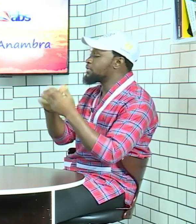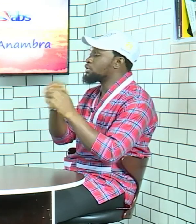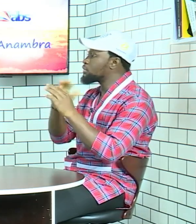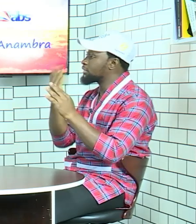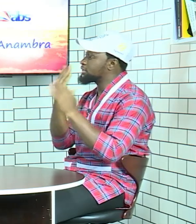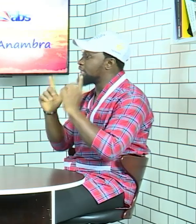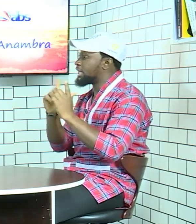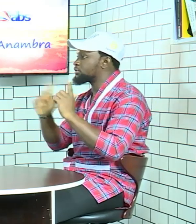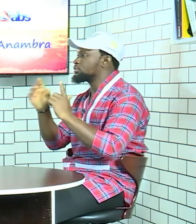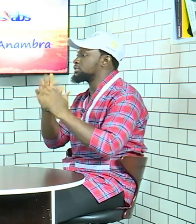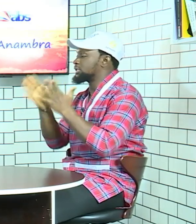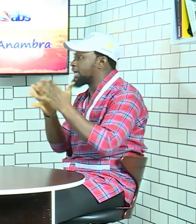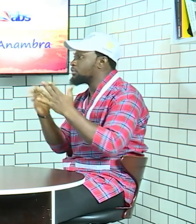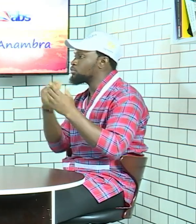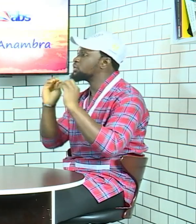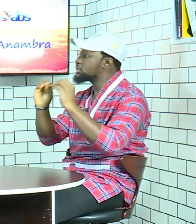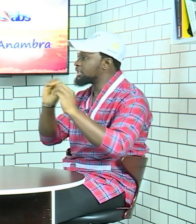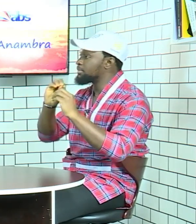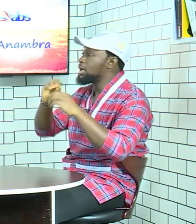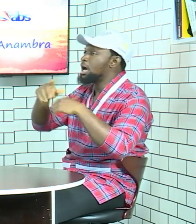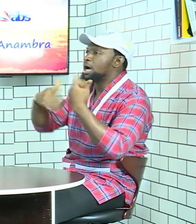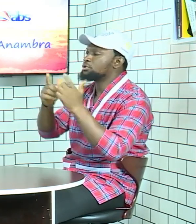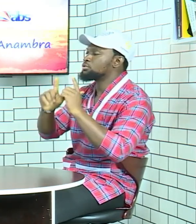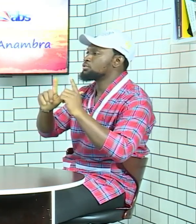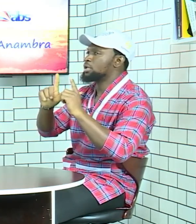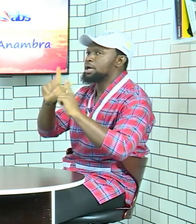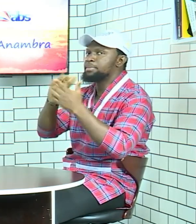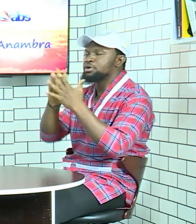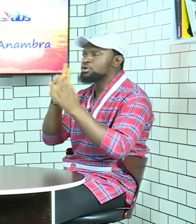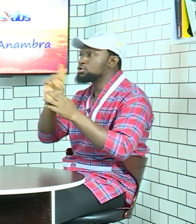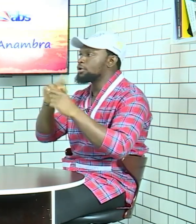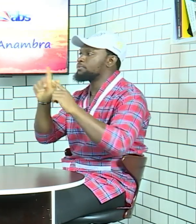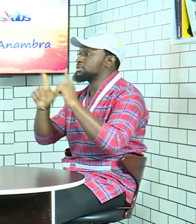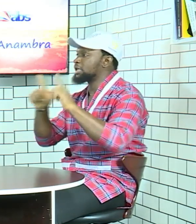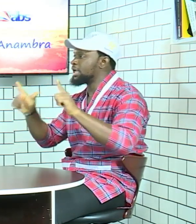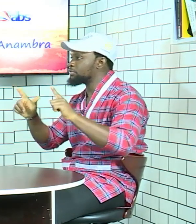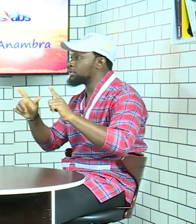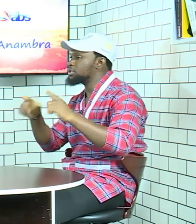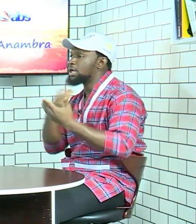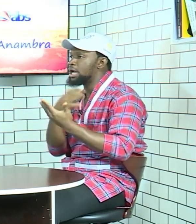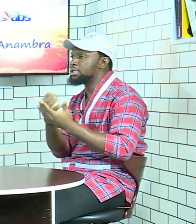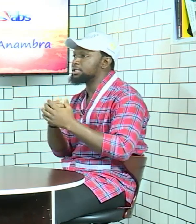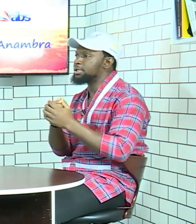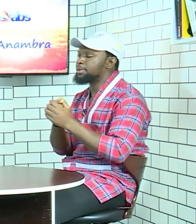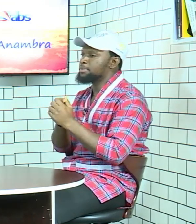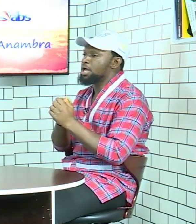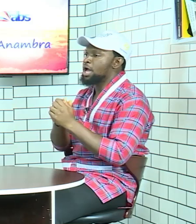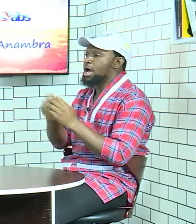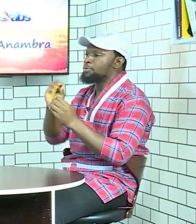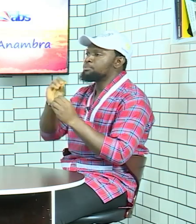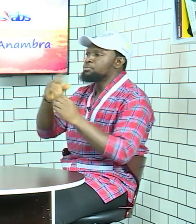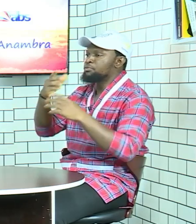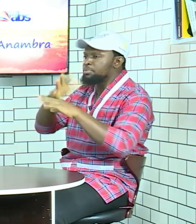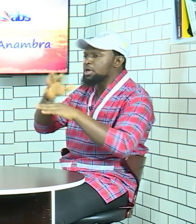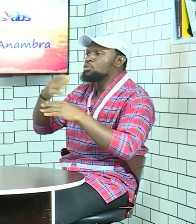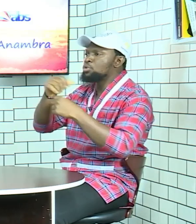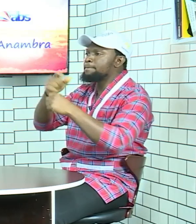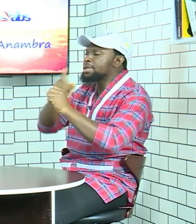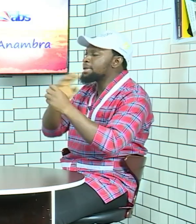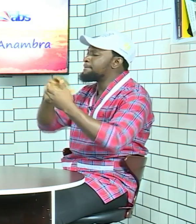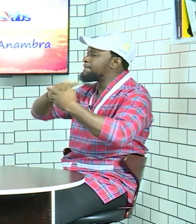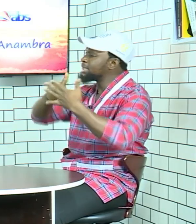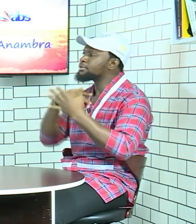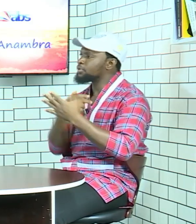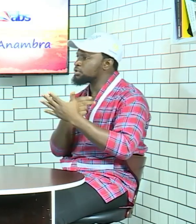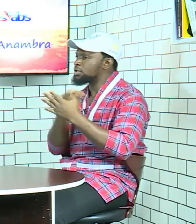If they don't know how to sign, we teach them how to make use of sign language, and from there, we'll make